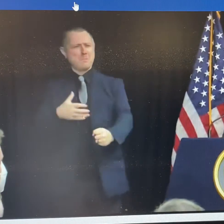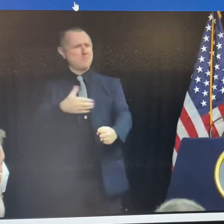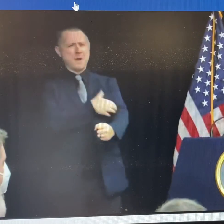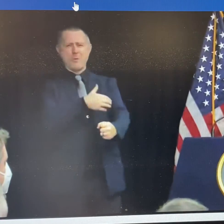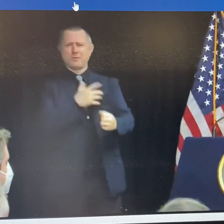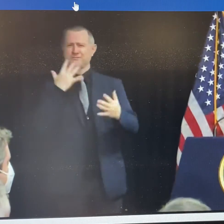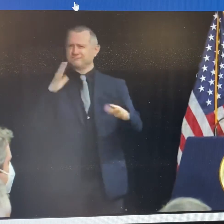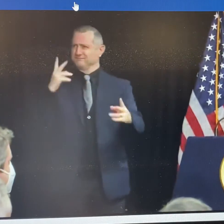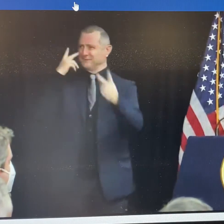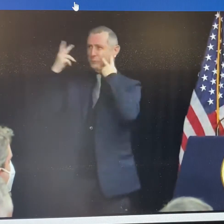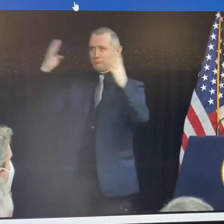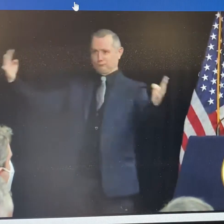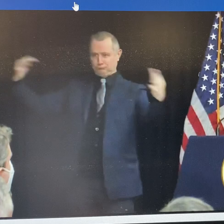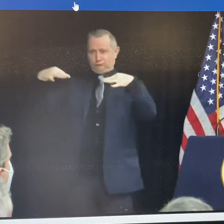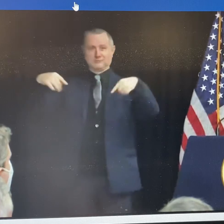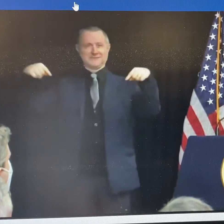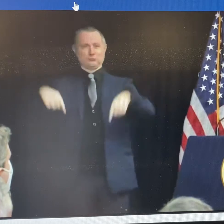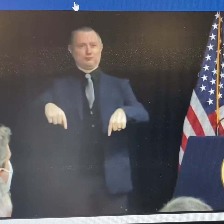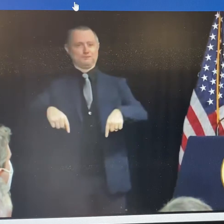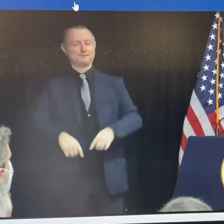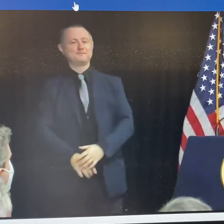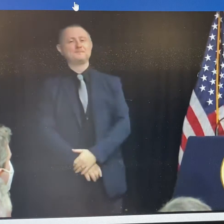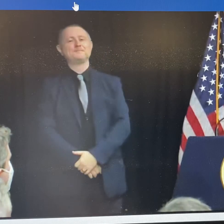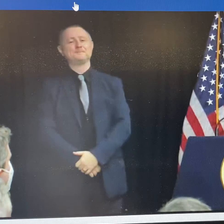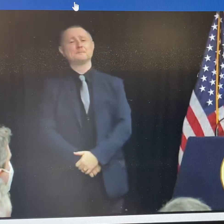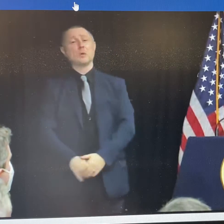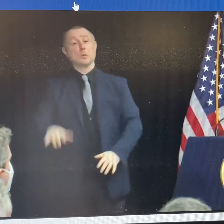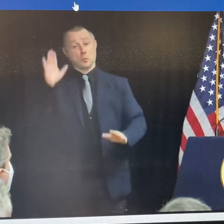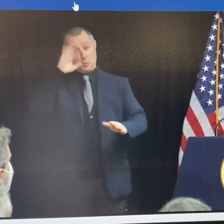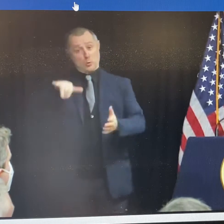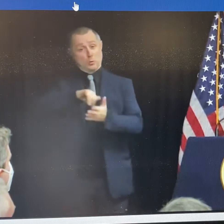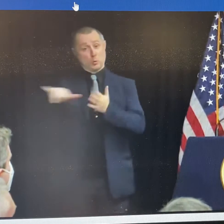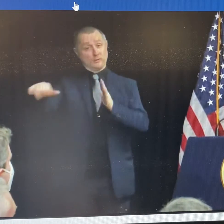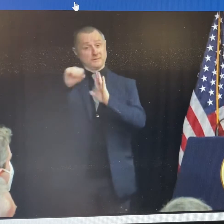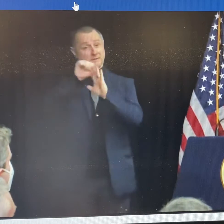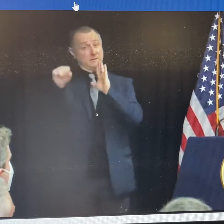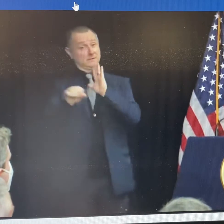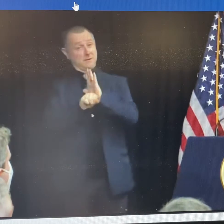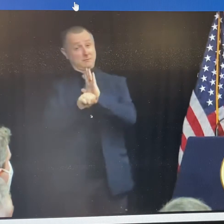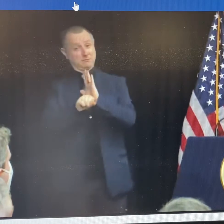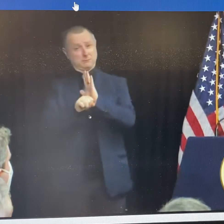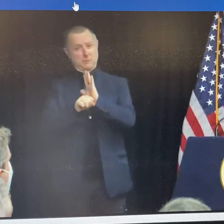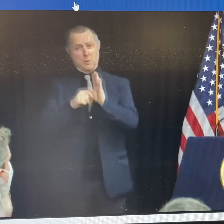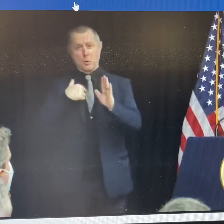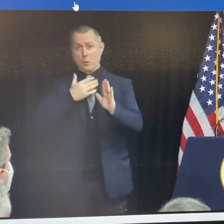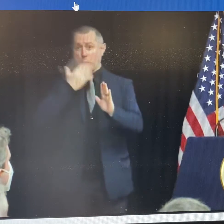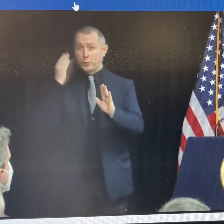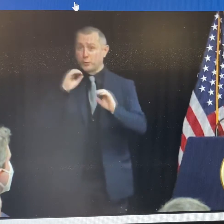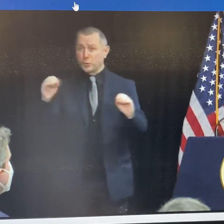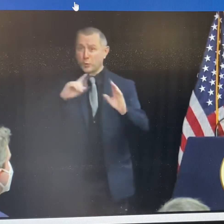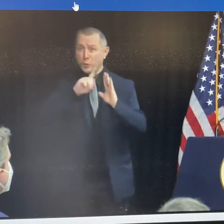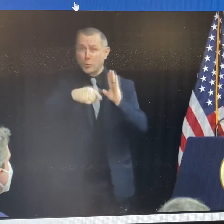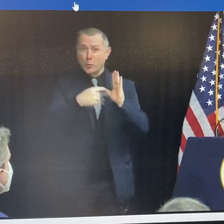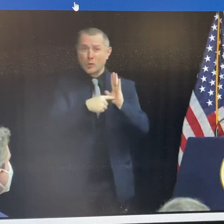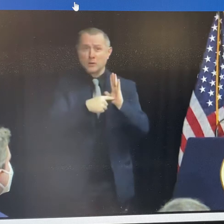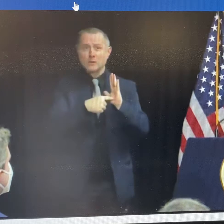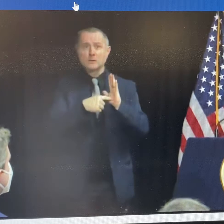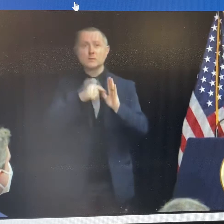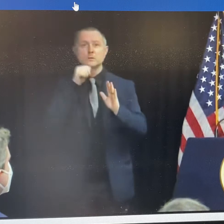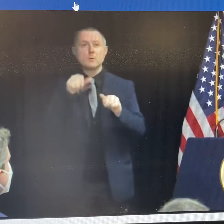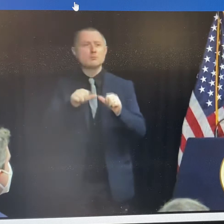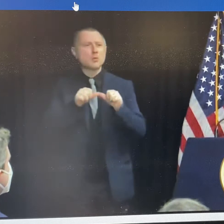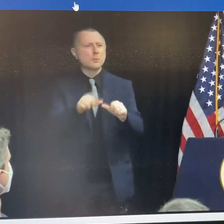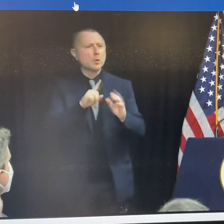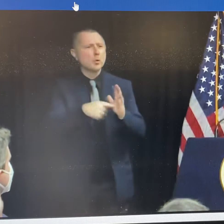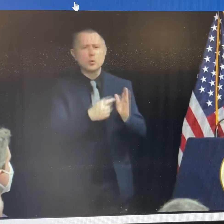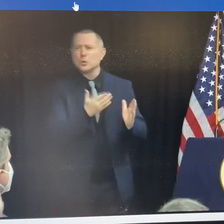powerful. You know, we think about the fact that New York State has not had this position in a permanent way. And that is